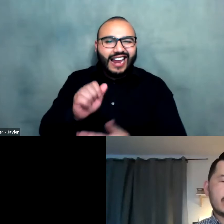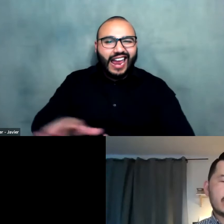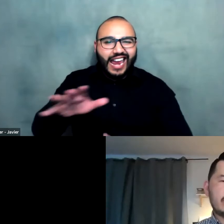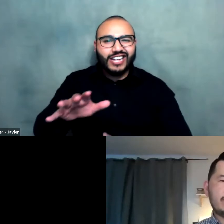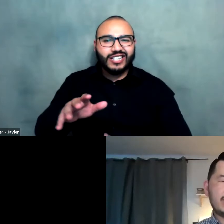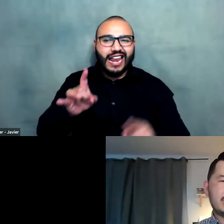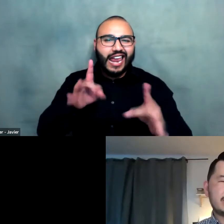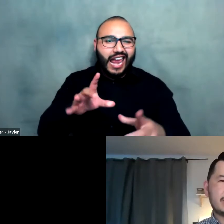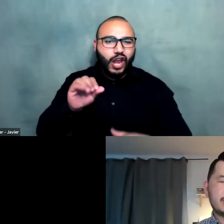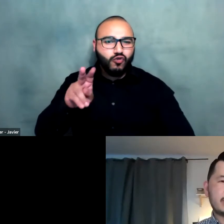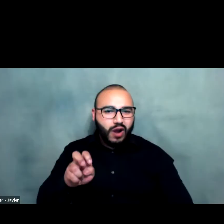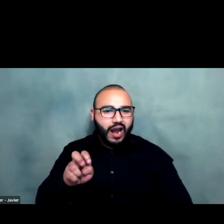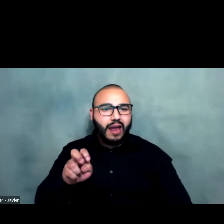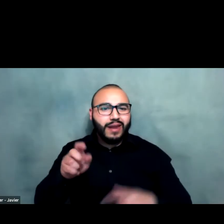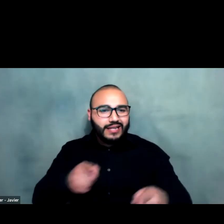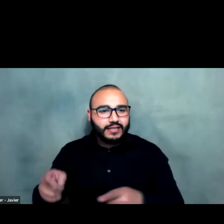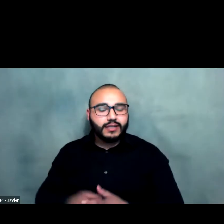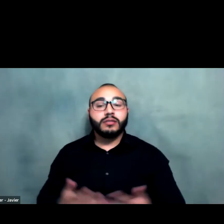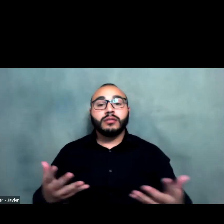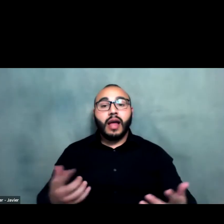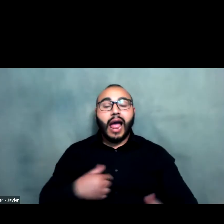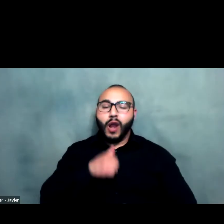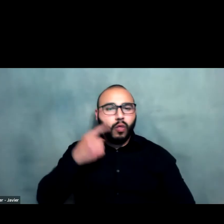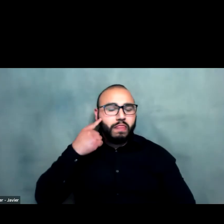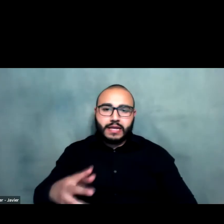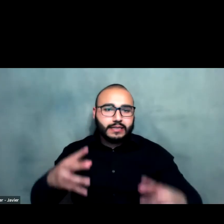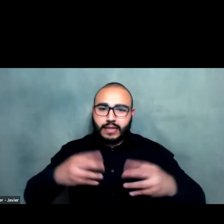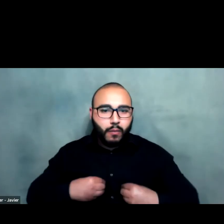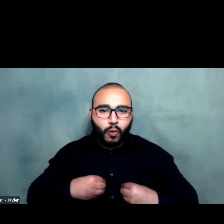You know what? I find it just simply unacceptable that it's taken